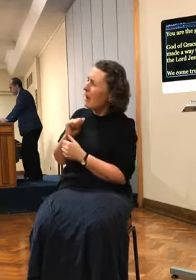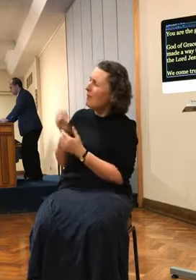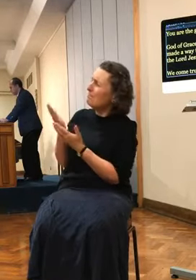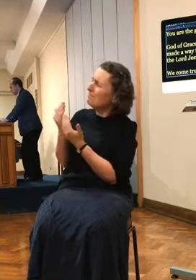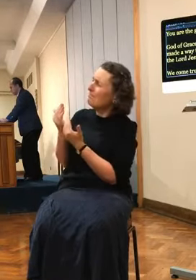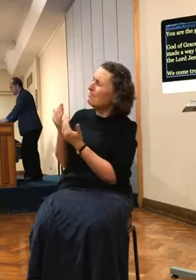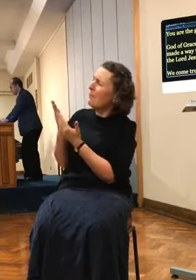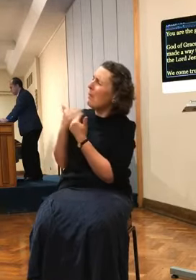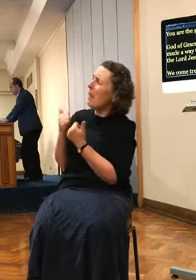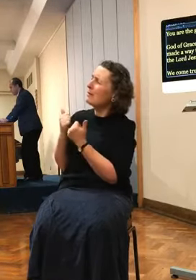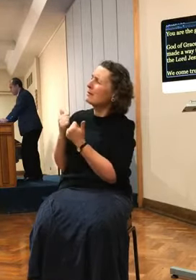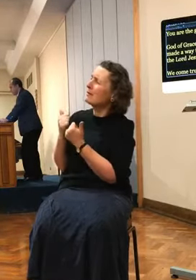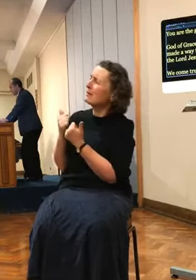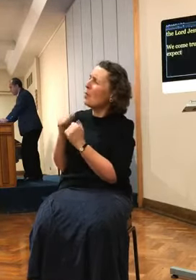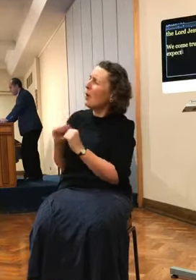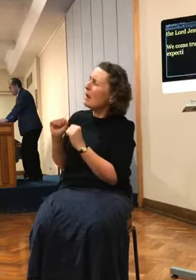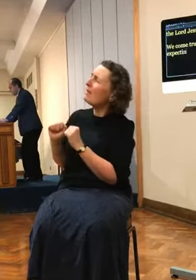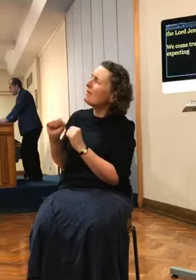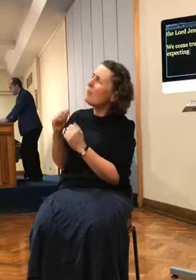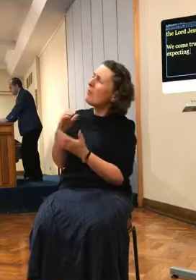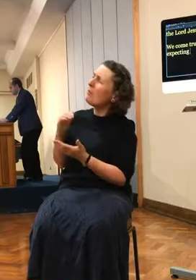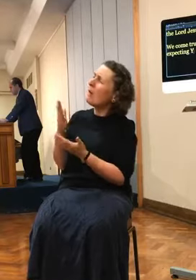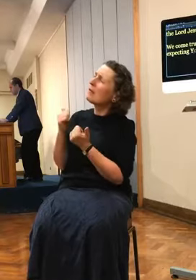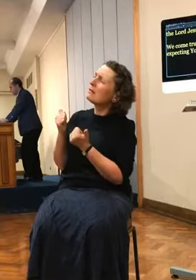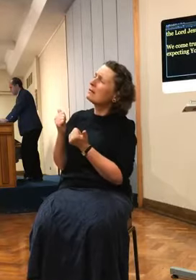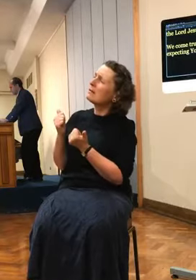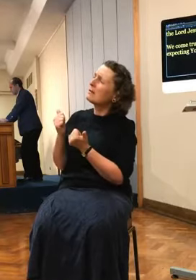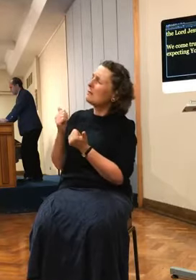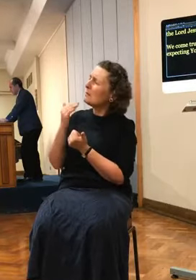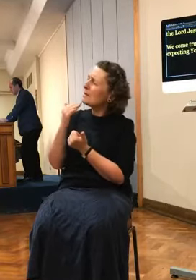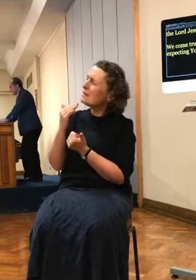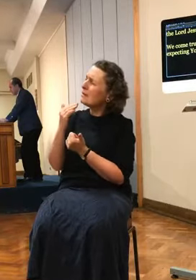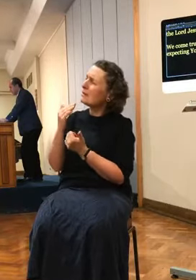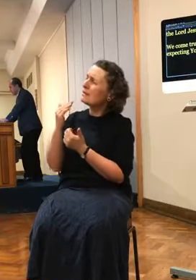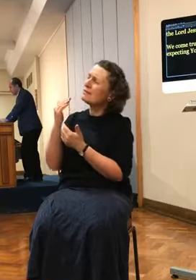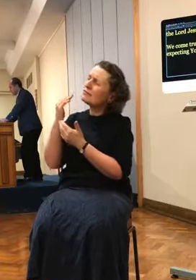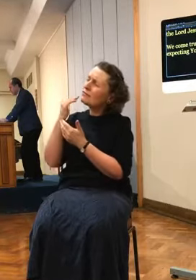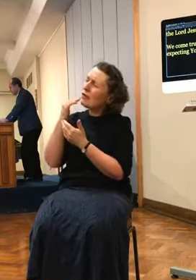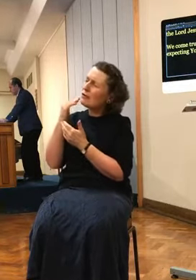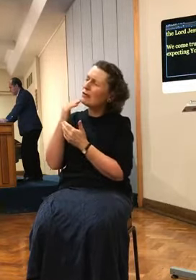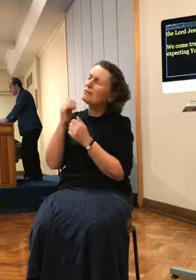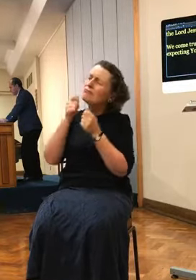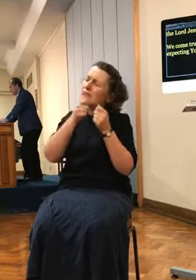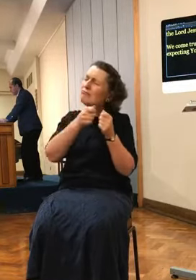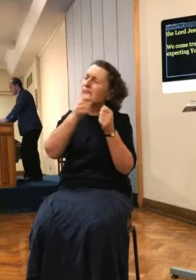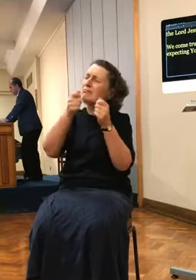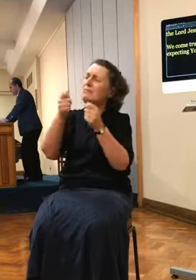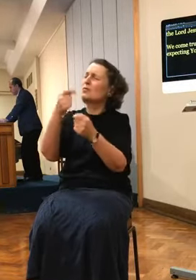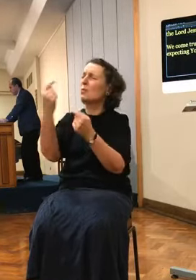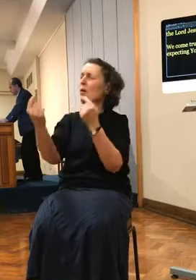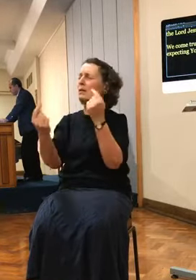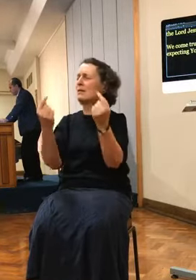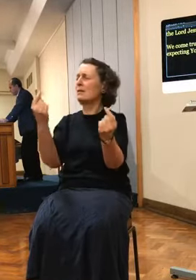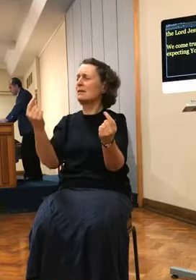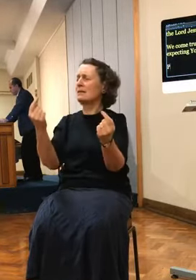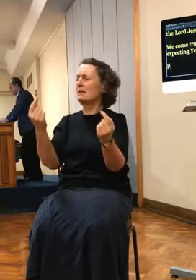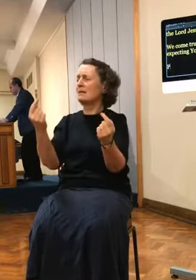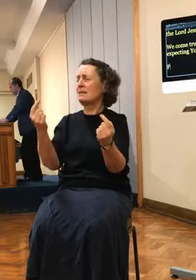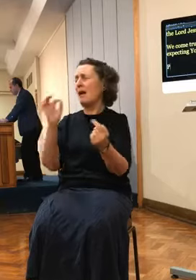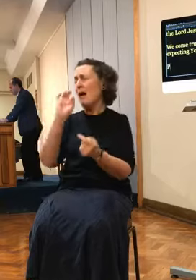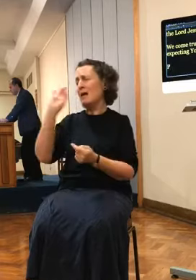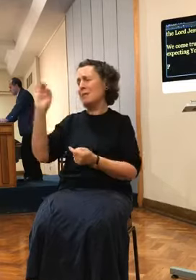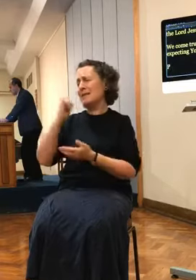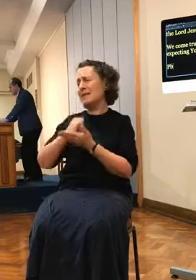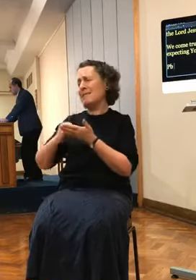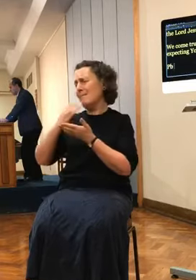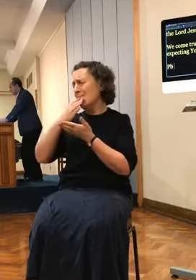us. O Lord, deal tenderly with us. We pray that thou will forgive us again, forgive all our sins,